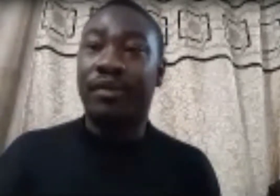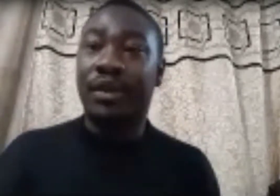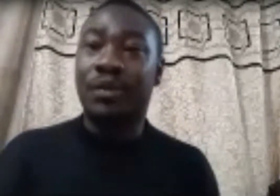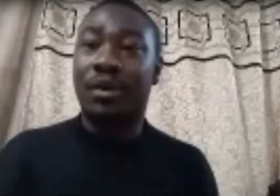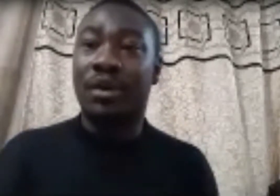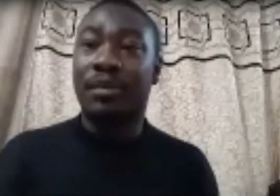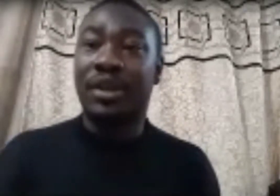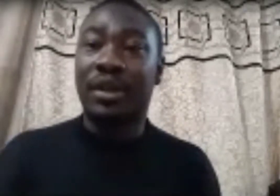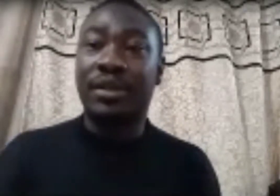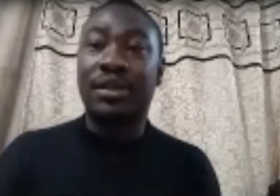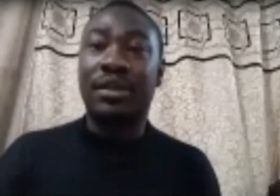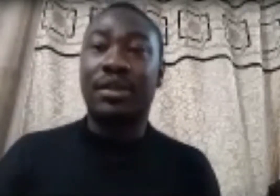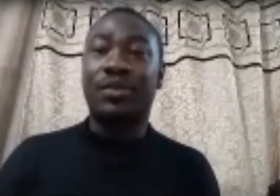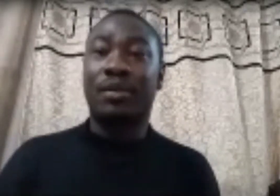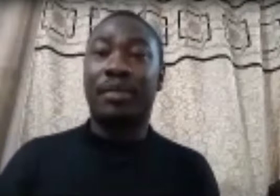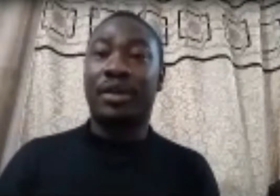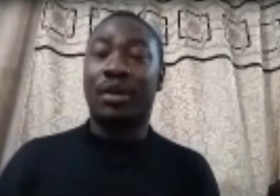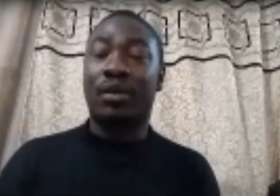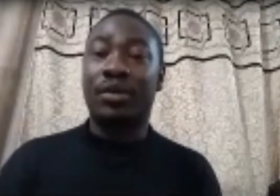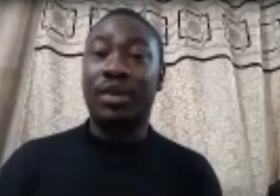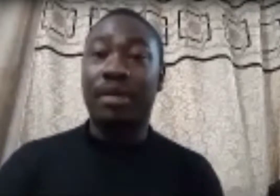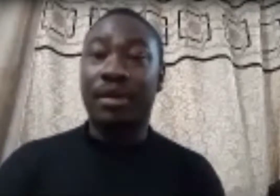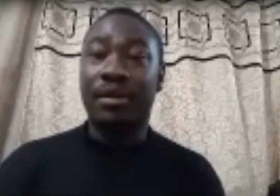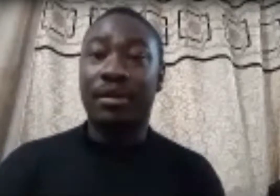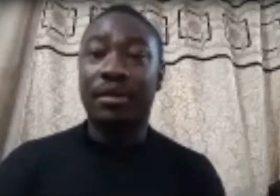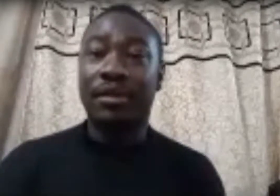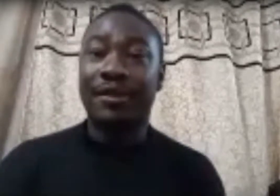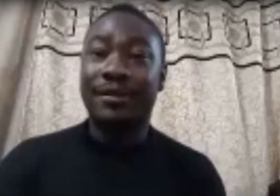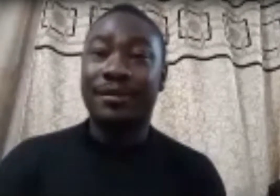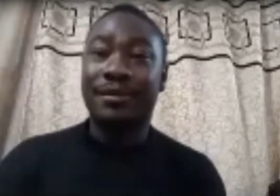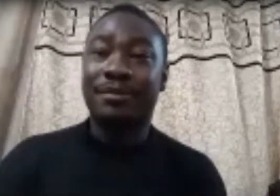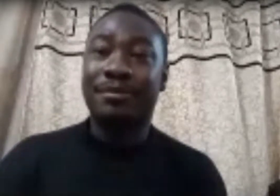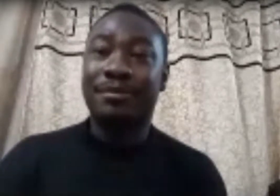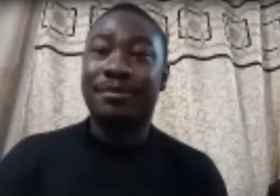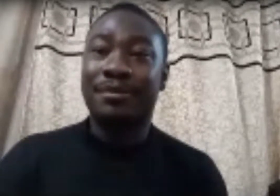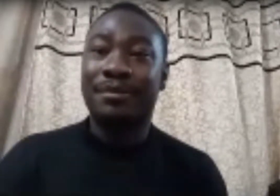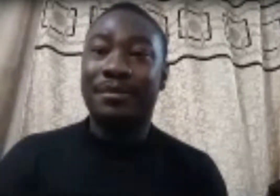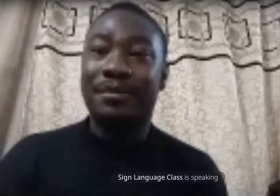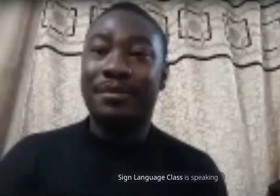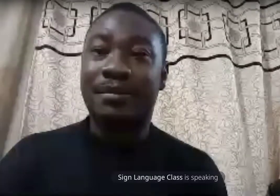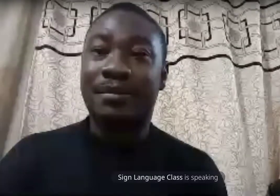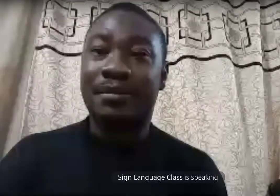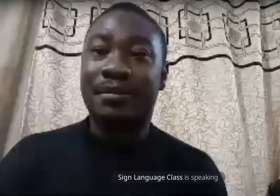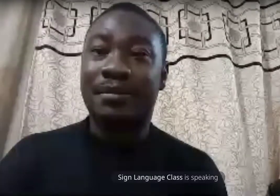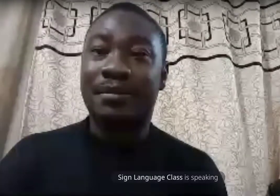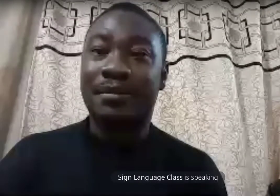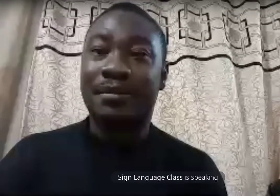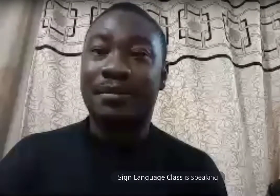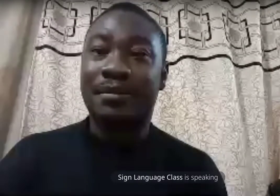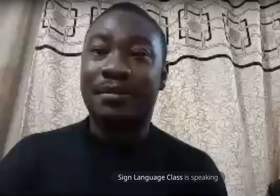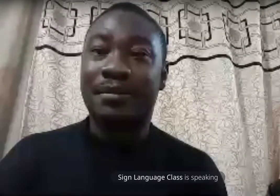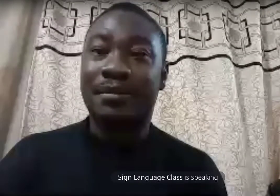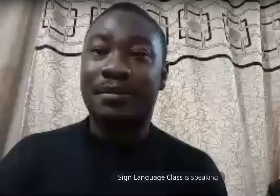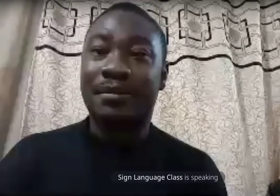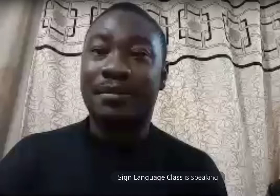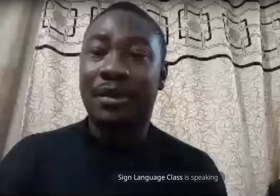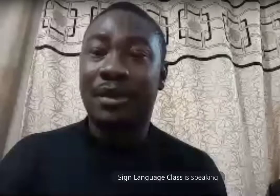me? Yes, we can hear you now. Please go ahead. Sorry about that. Hello? Can you hear me?